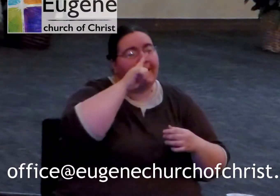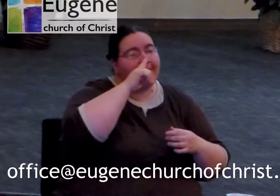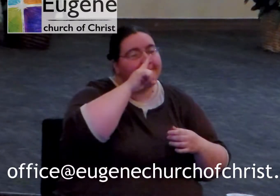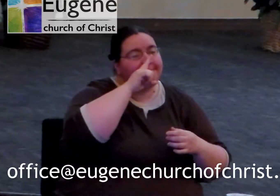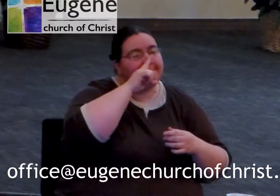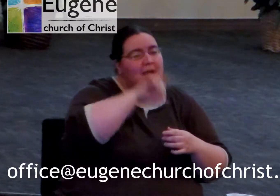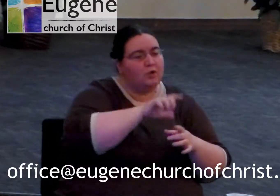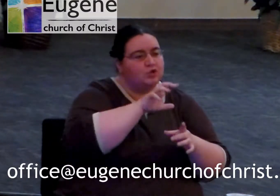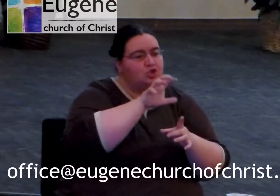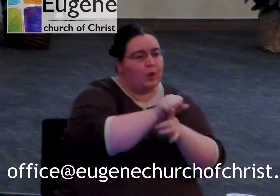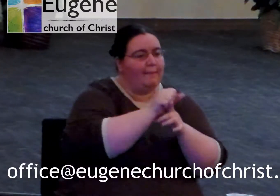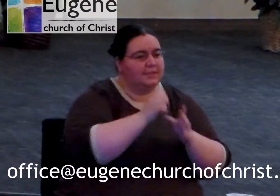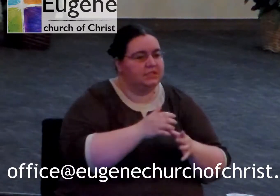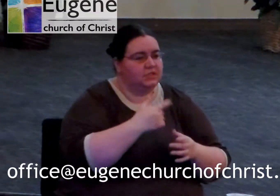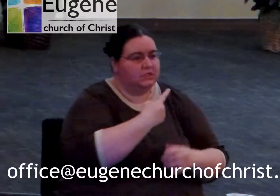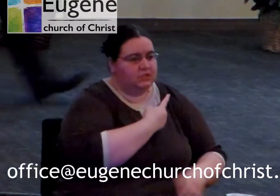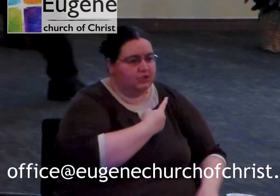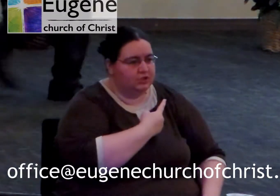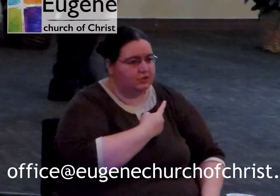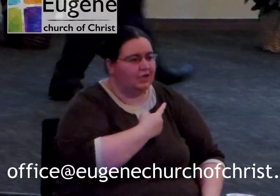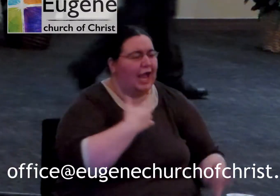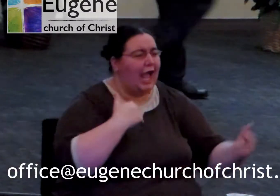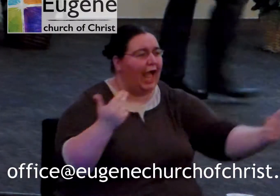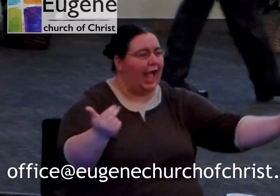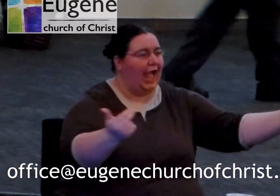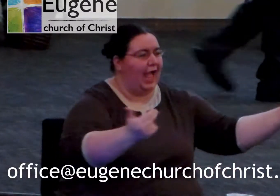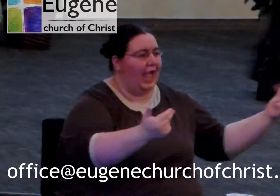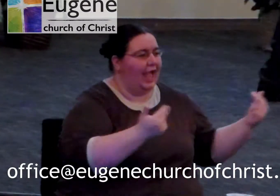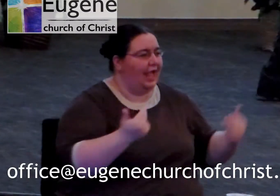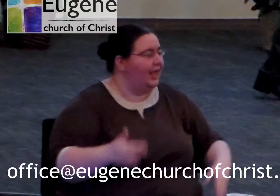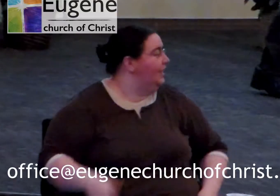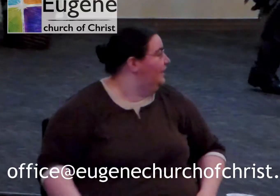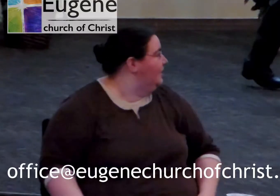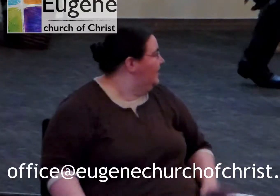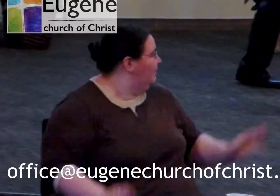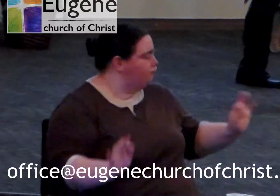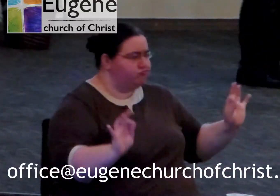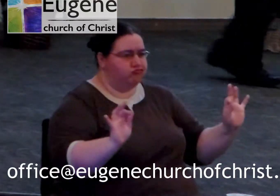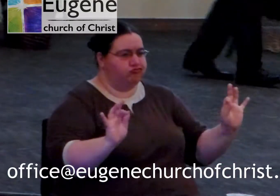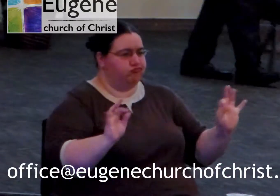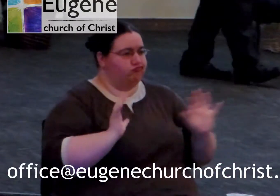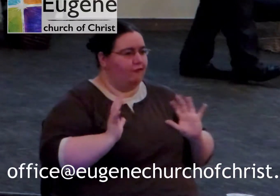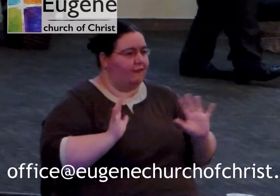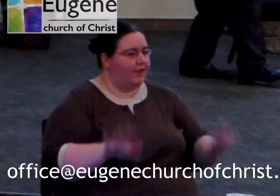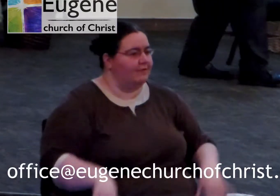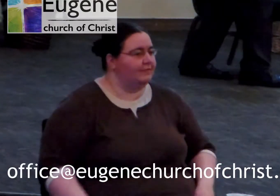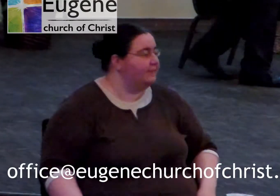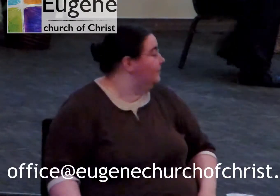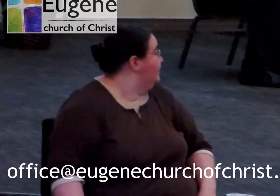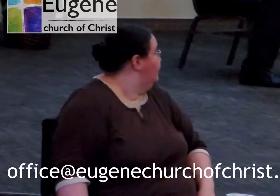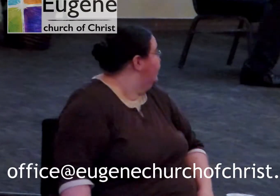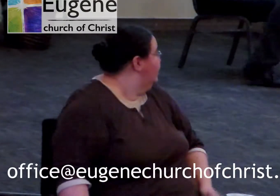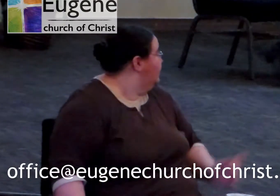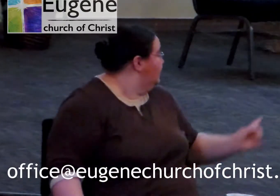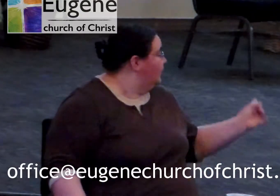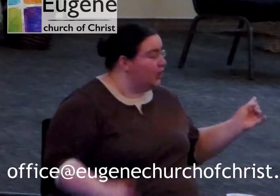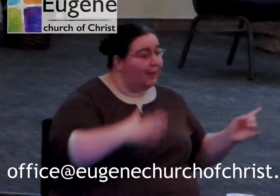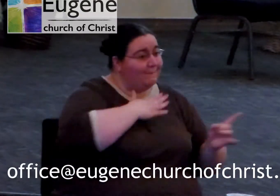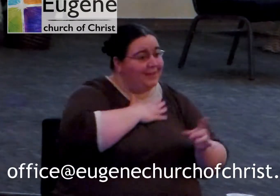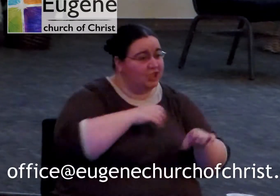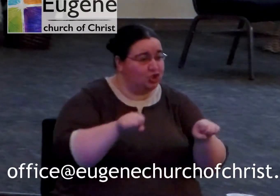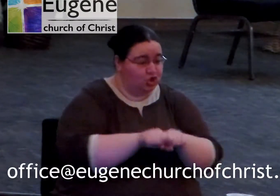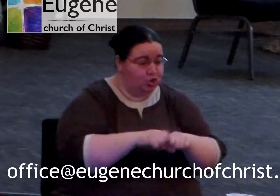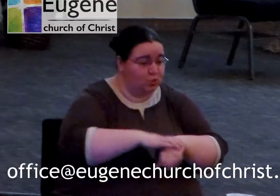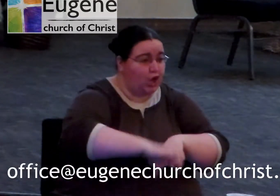And no, it's good, it's good. If you could take off your shoes, please, that'd be